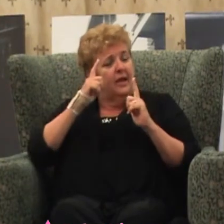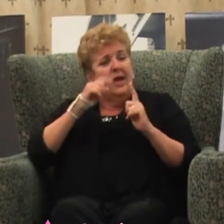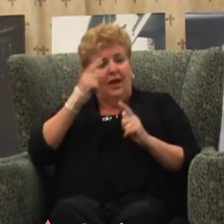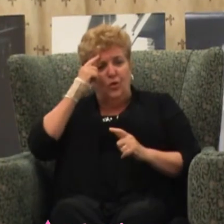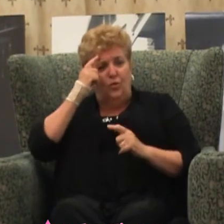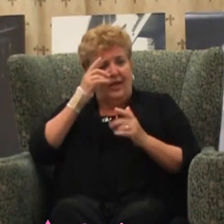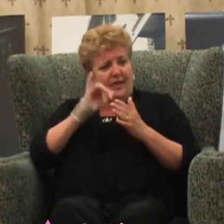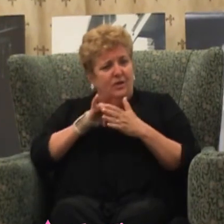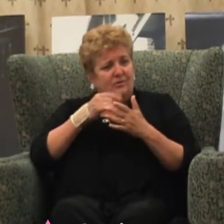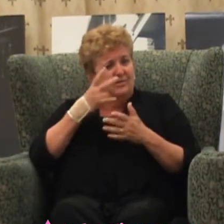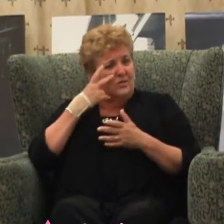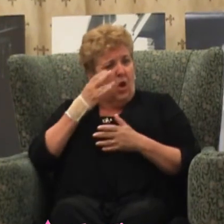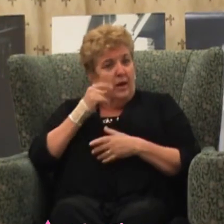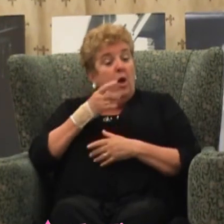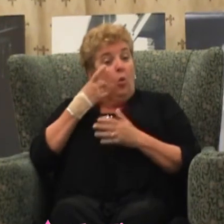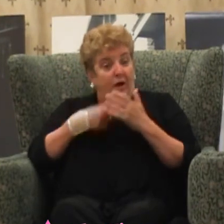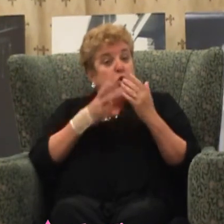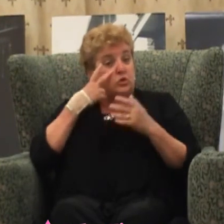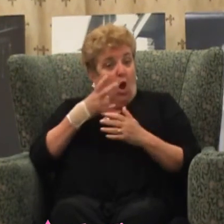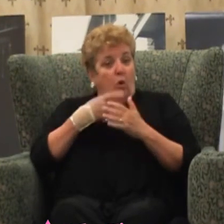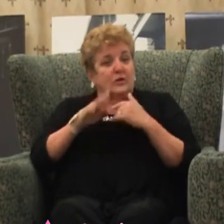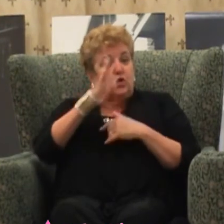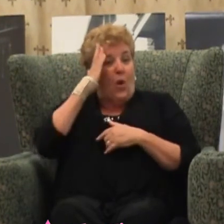your head coming out of your ass."